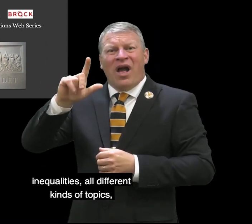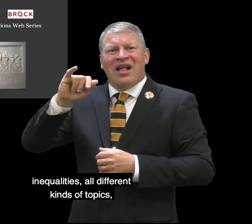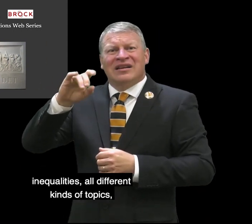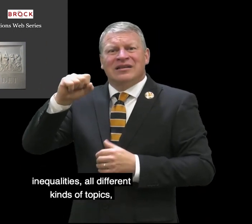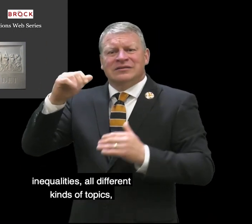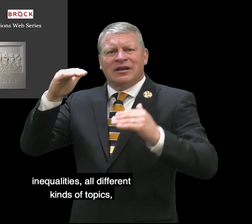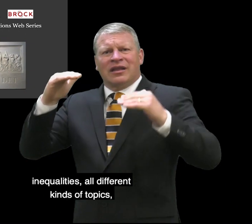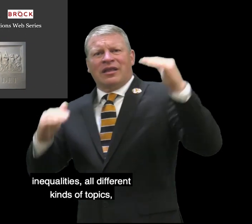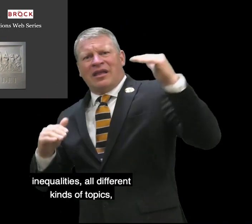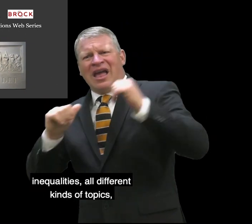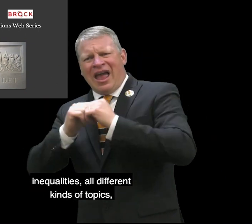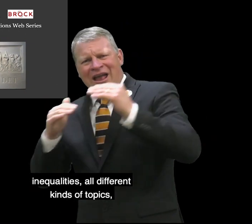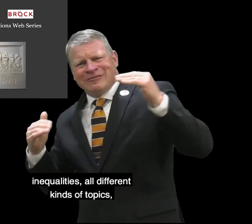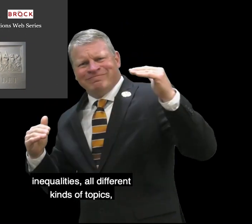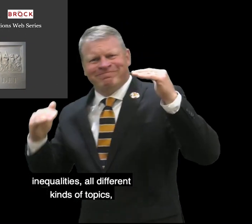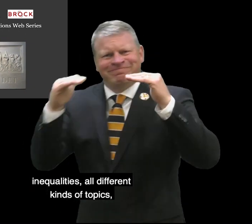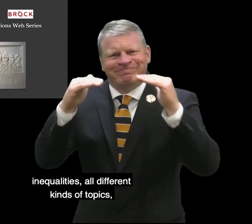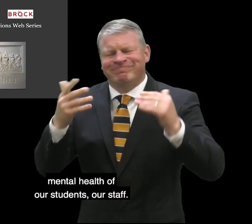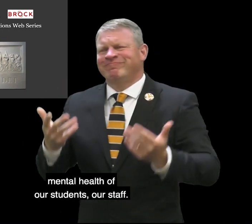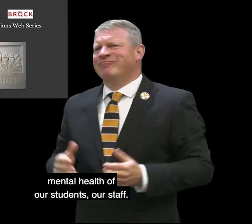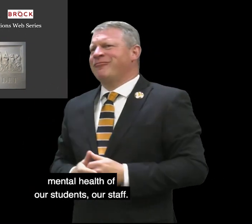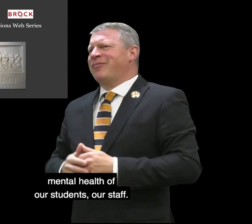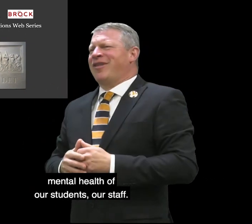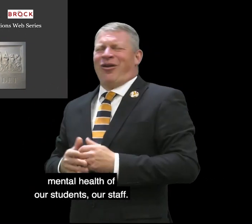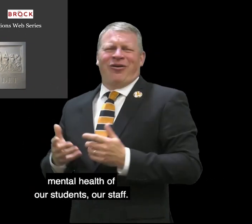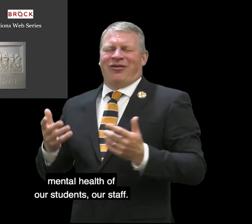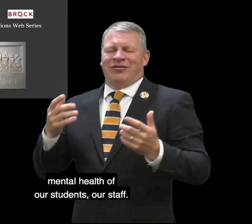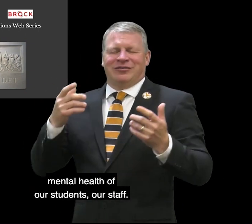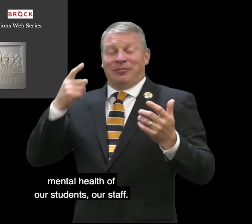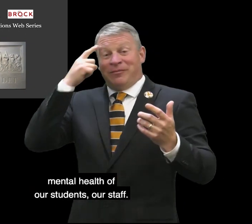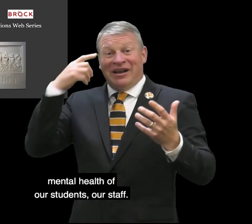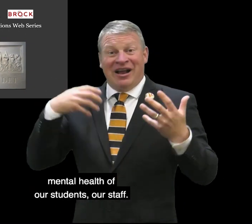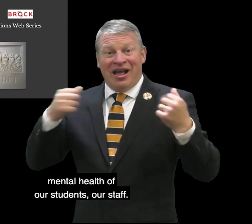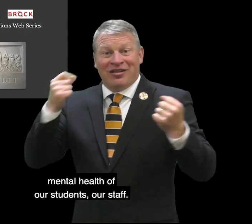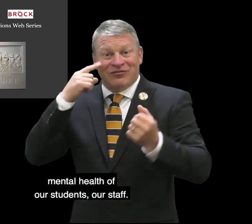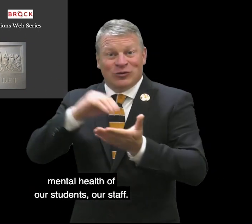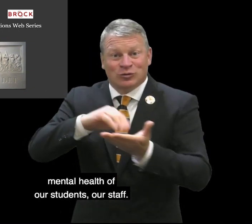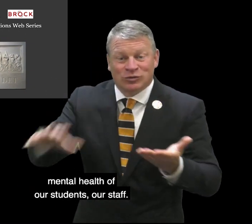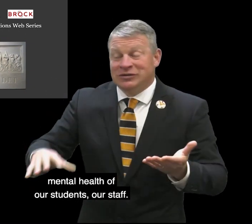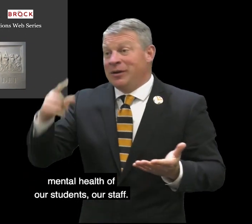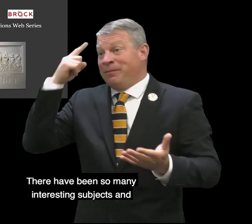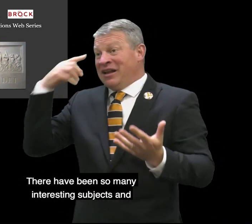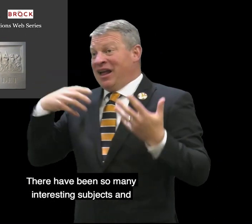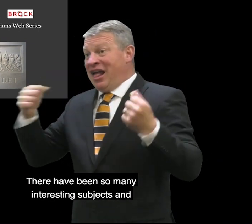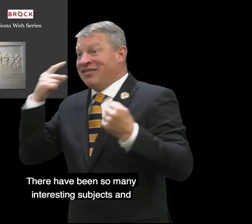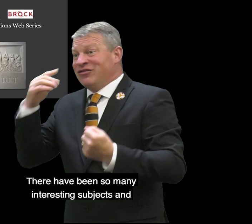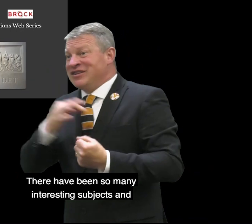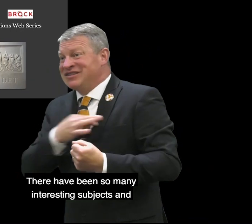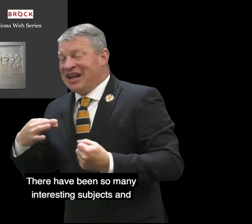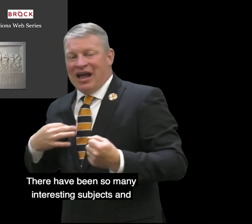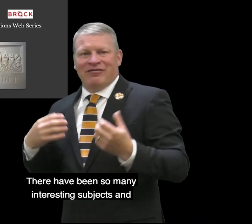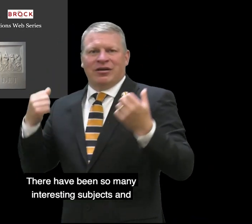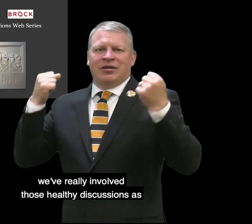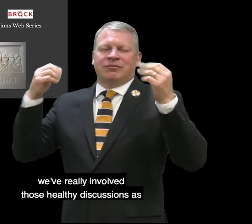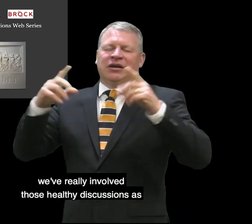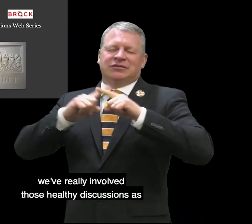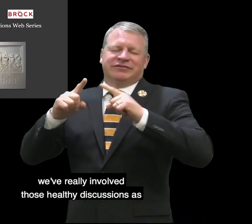inequalities, all different kinds of topics, mental health of our students, our staff. There have been so many interesting subjects, and we've